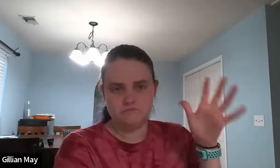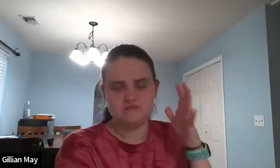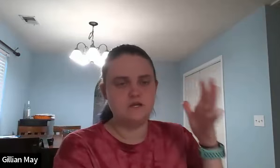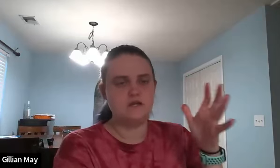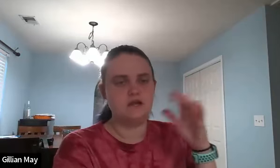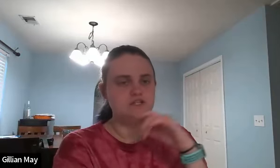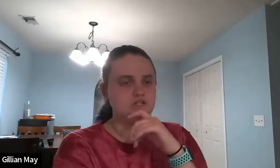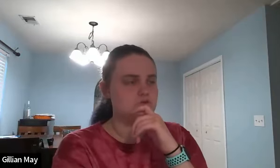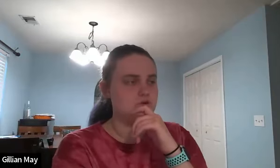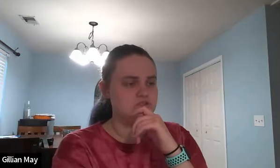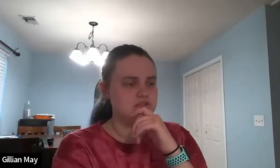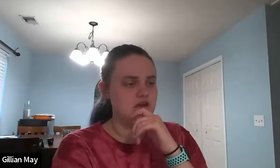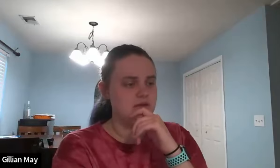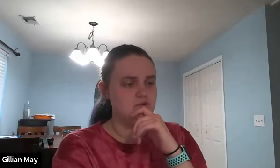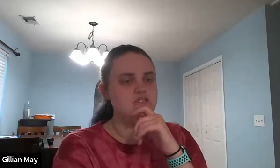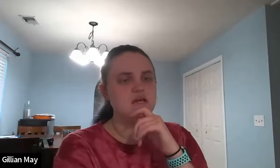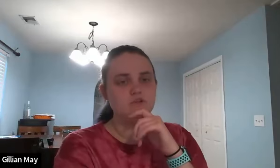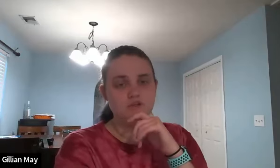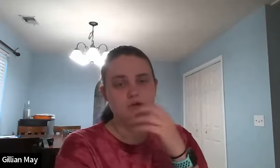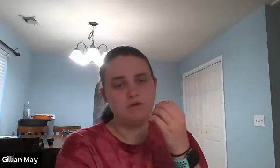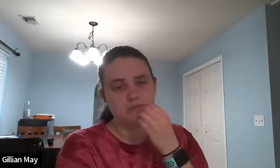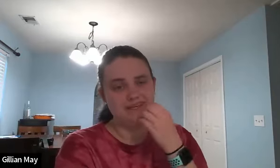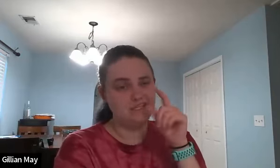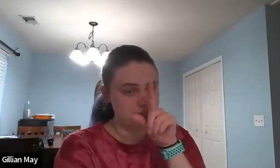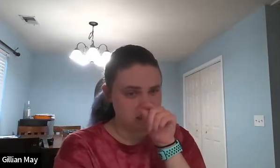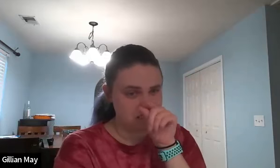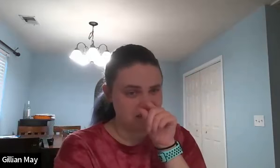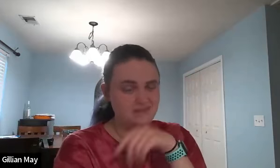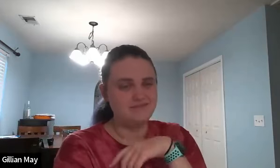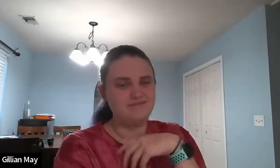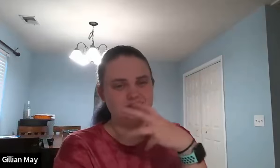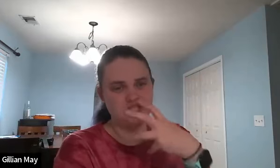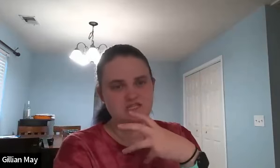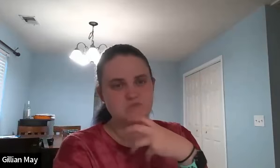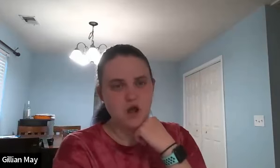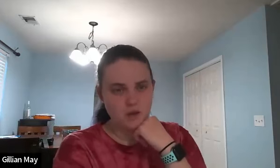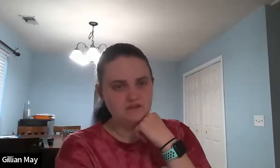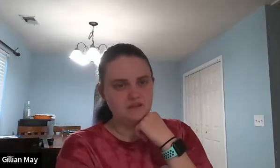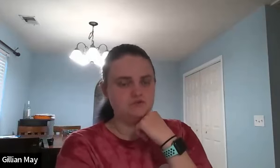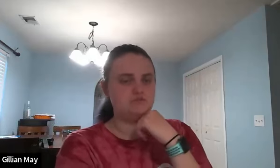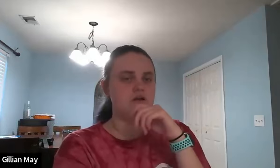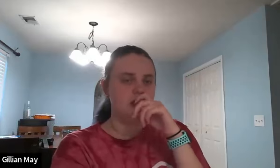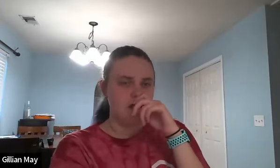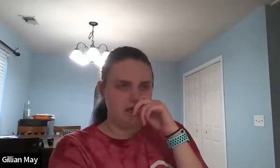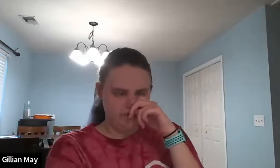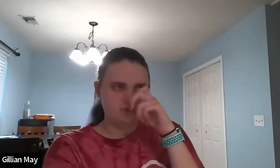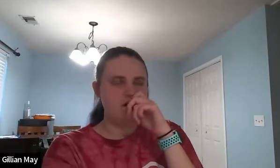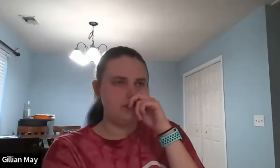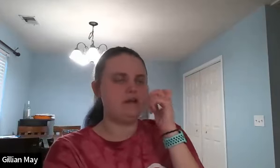That's very like general sign. Most of the time when you're talking about, oh, like I'm eating chicken, like chicken's a more commonly used one. If you were talking about a